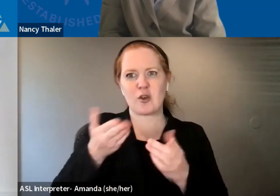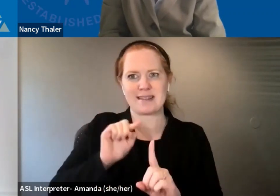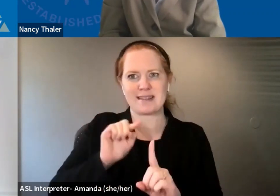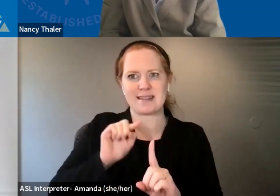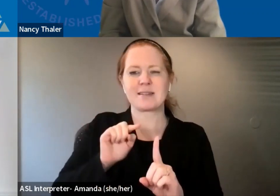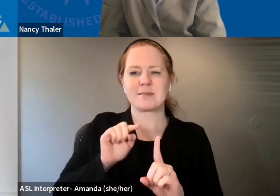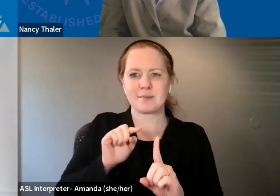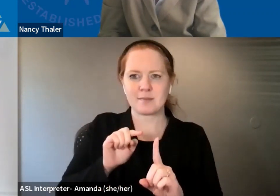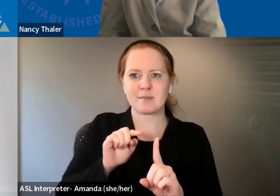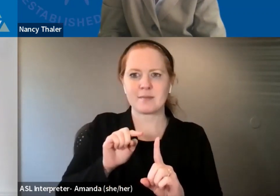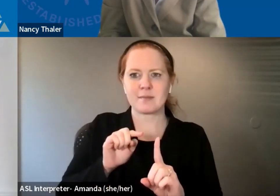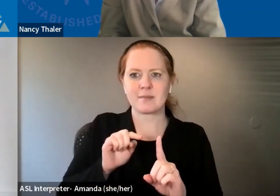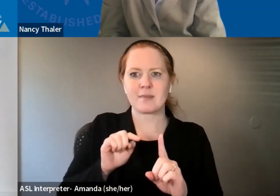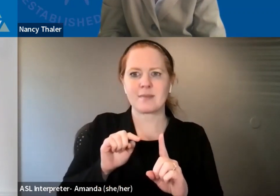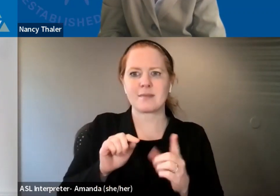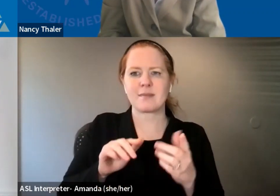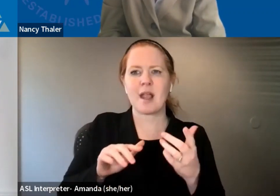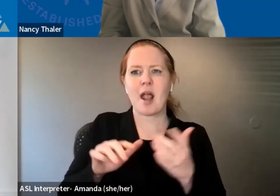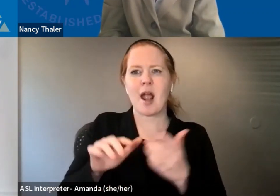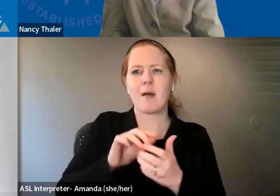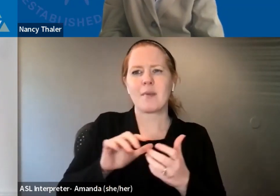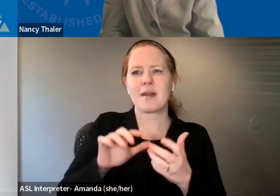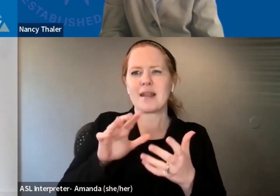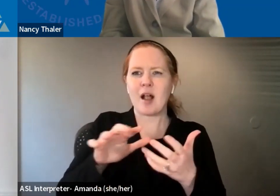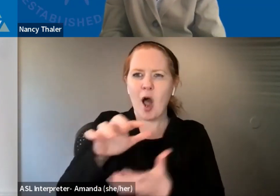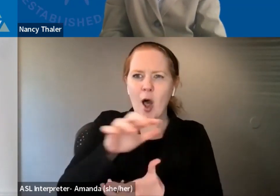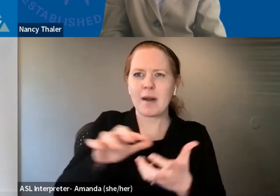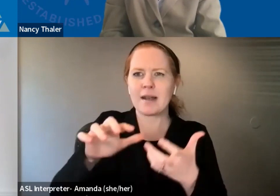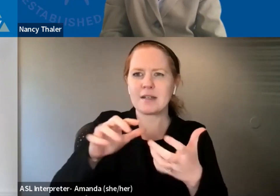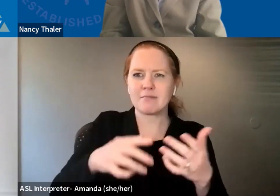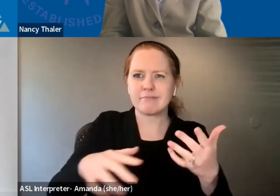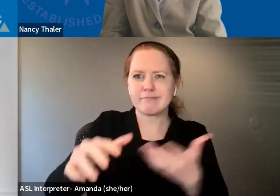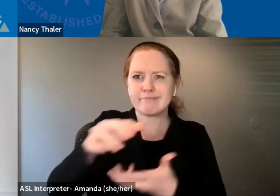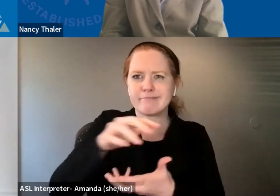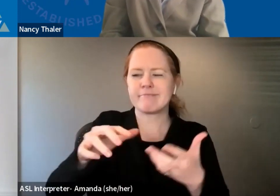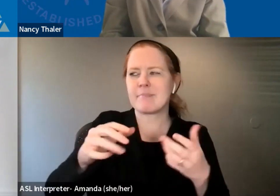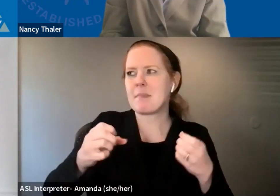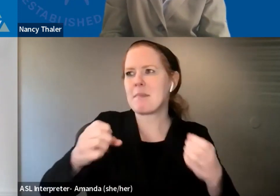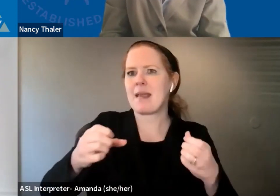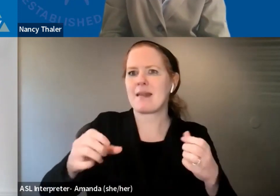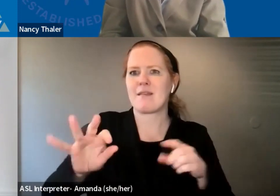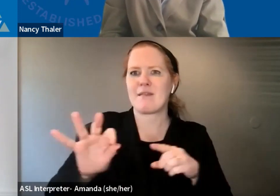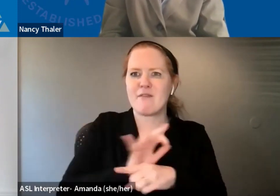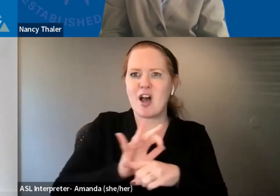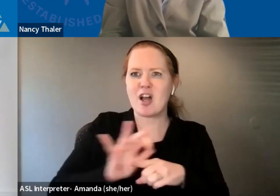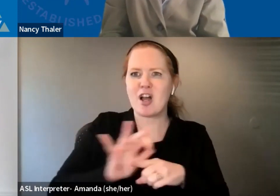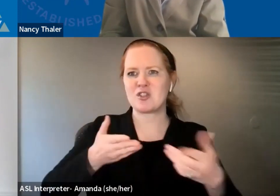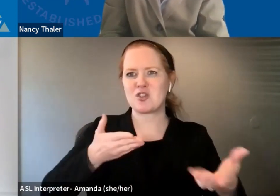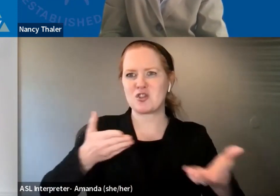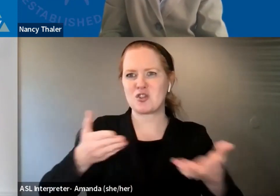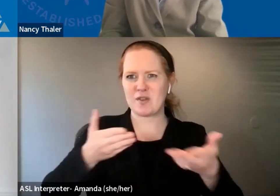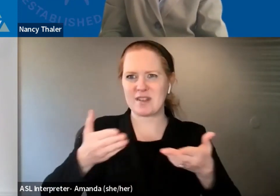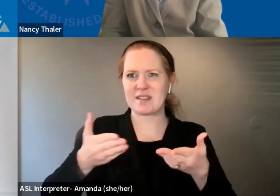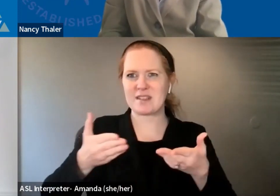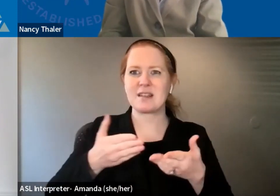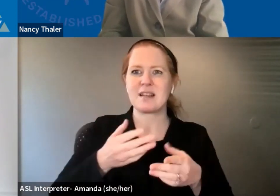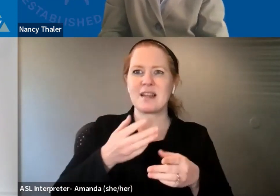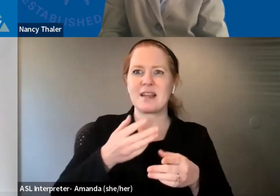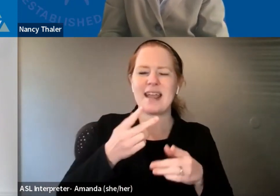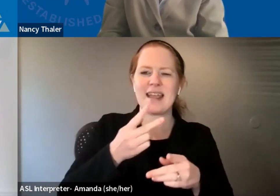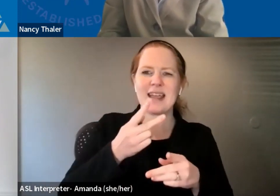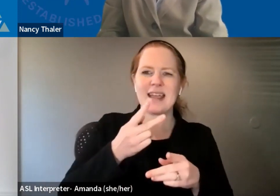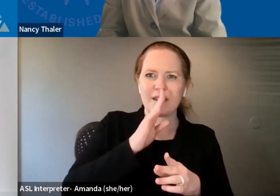a combination of lots and lots of different functions and services, right? Direct care staff, there might